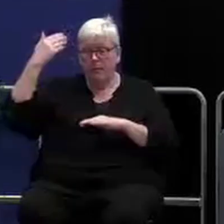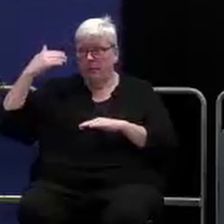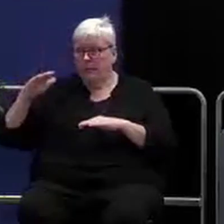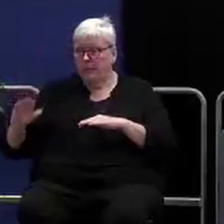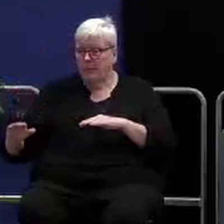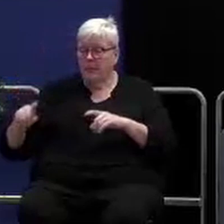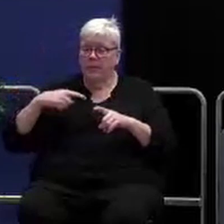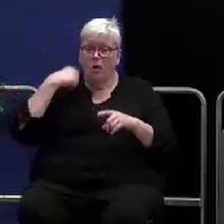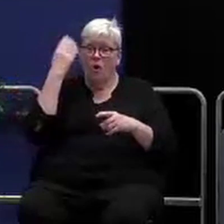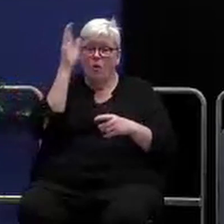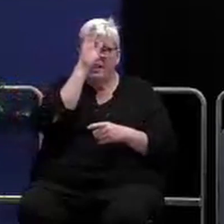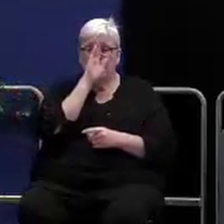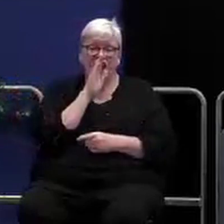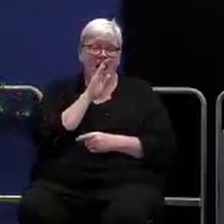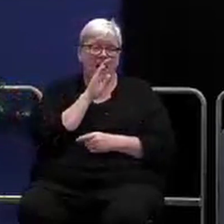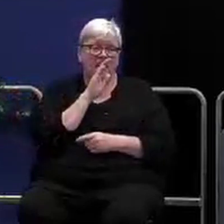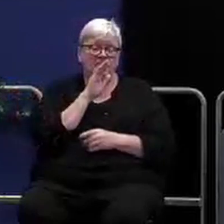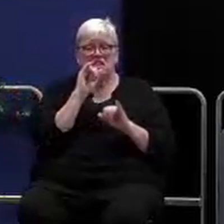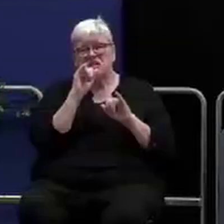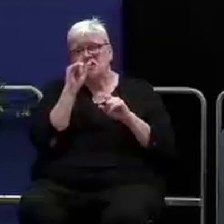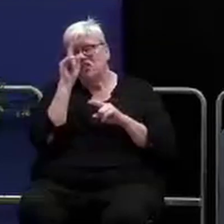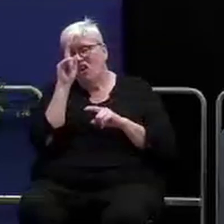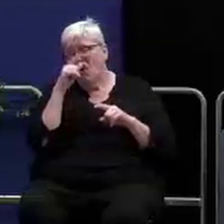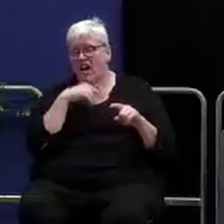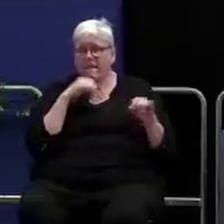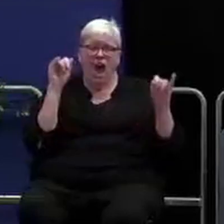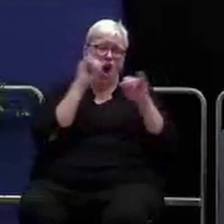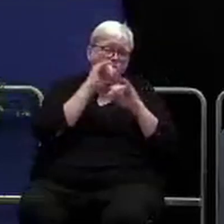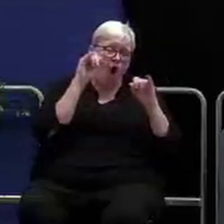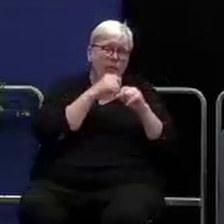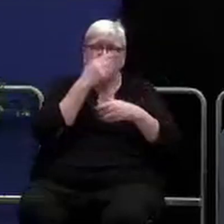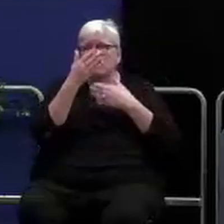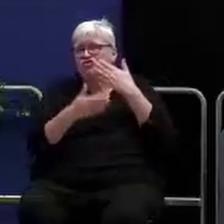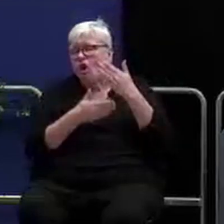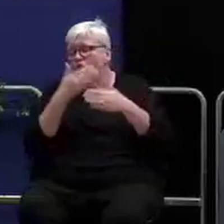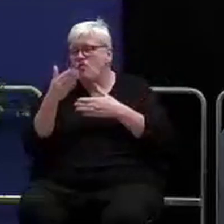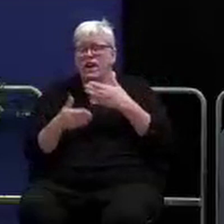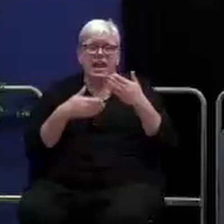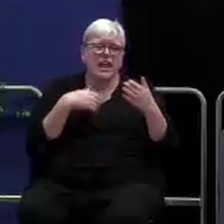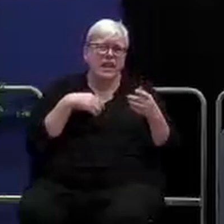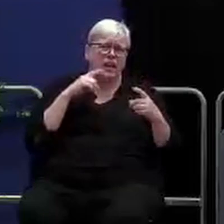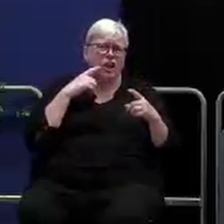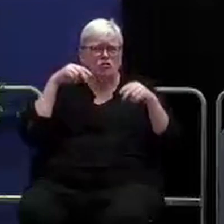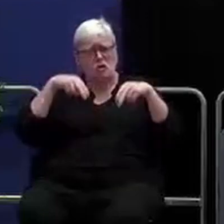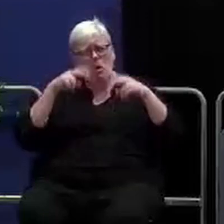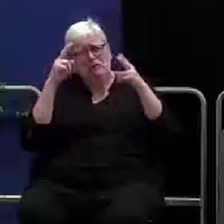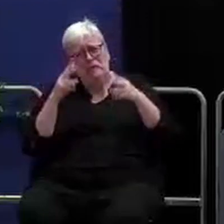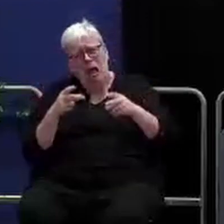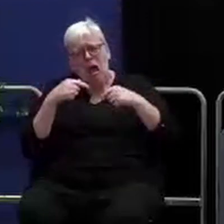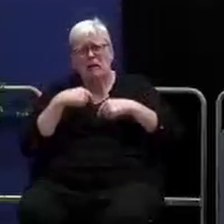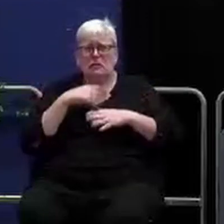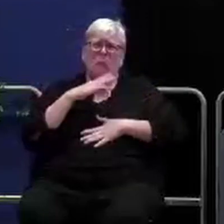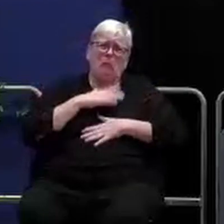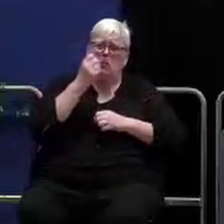always sad. And everyone's like, oh God, that horrible story where the cute fluffy dog dies